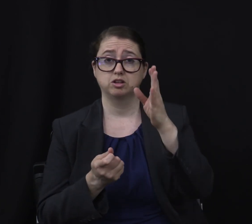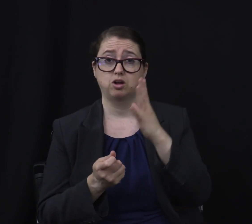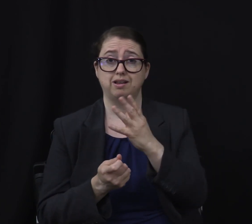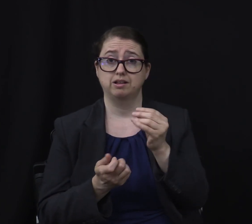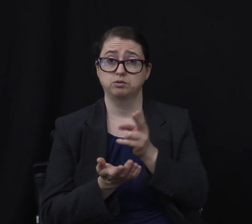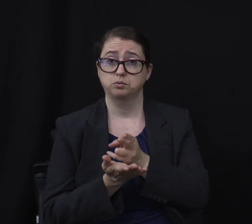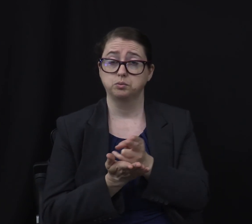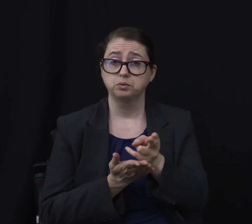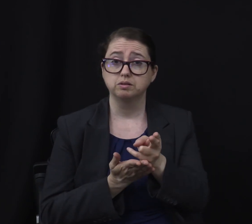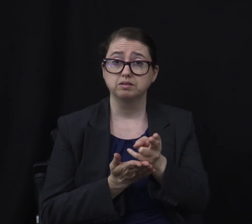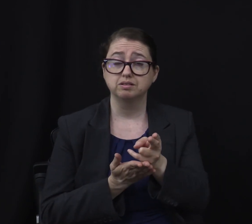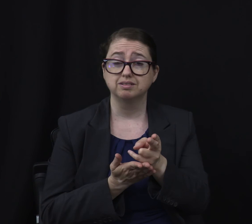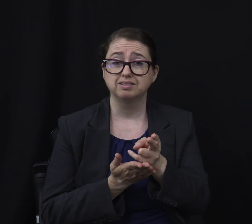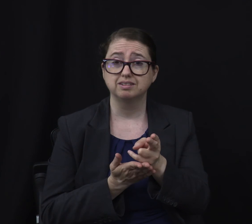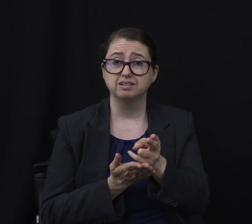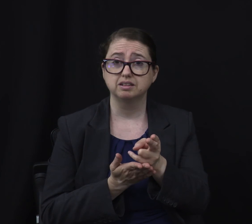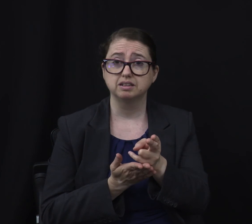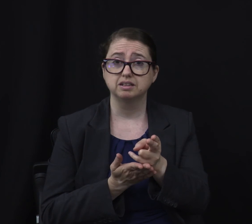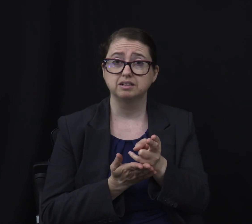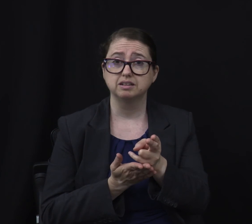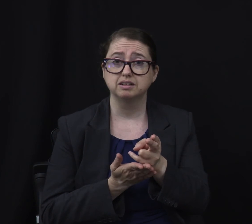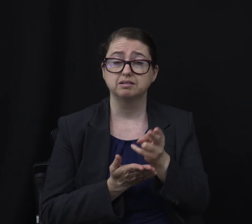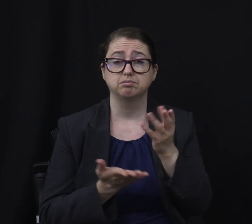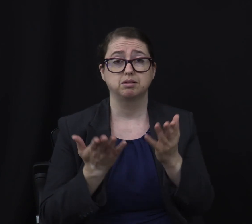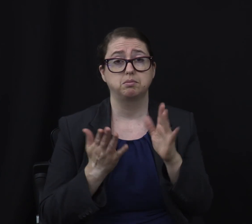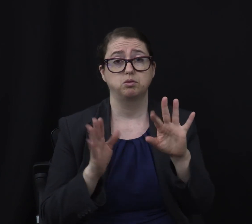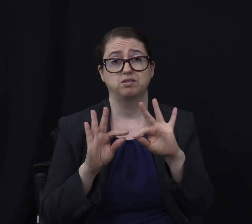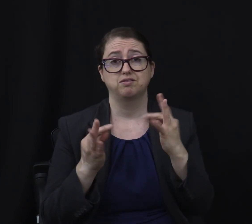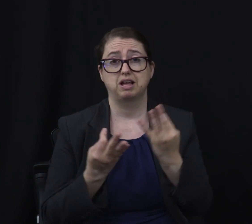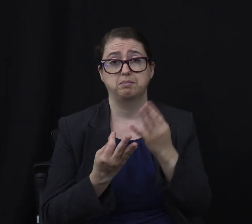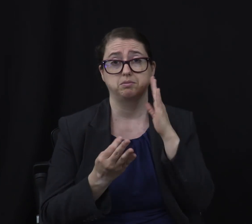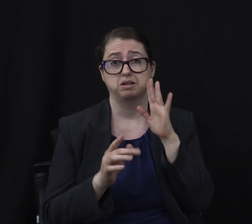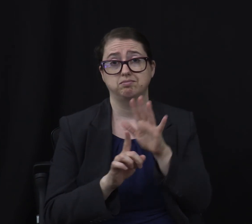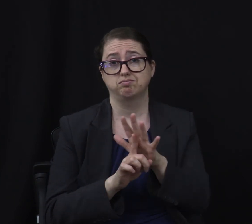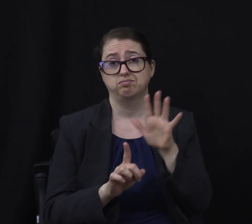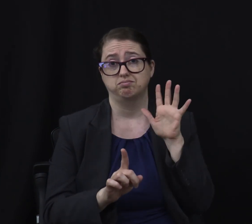even at the cost of your own family? That's courage.